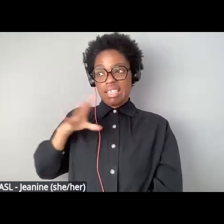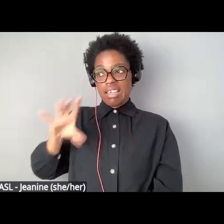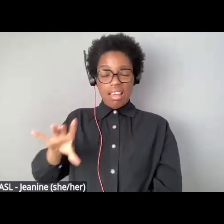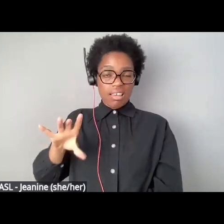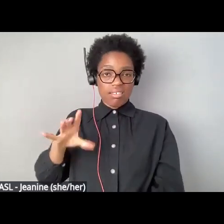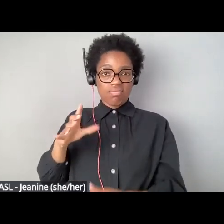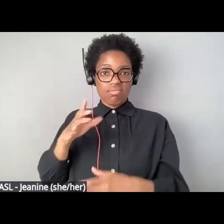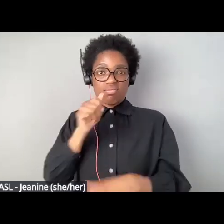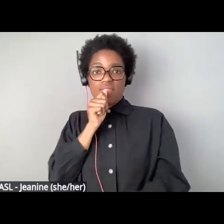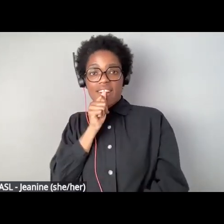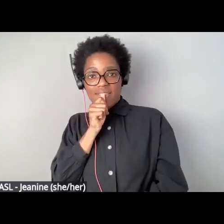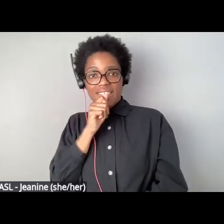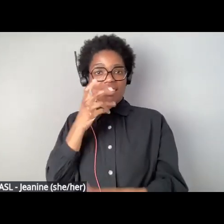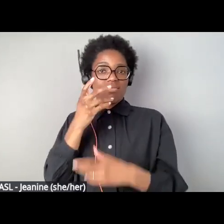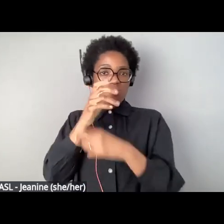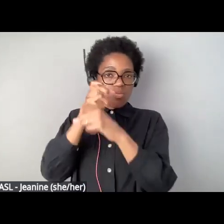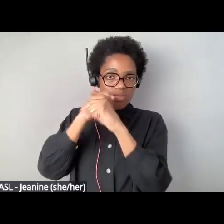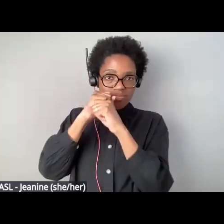you see on the internet.